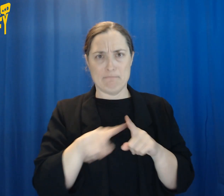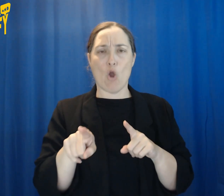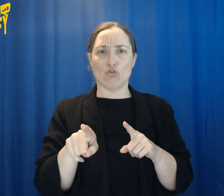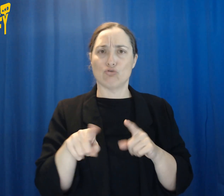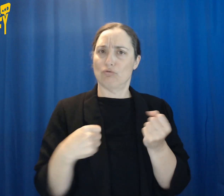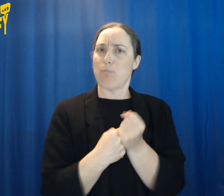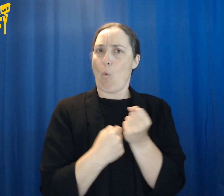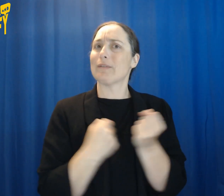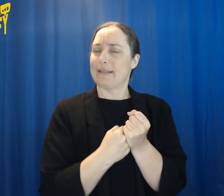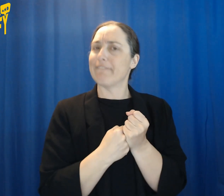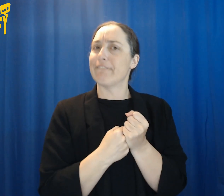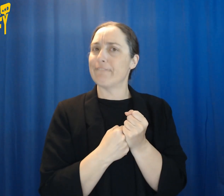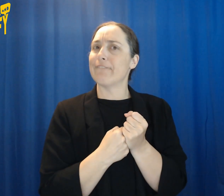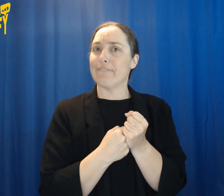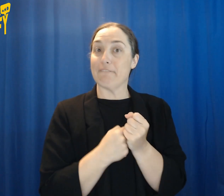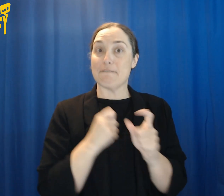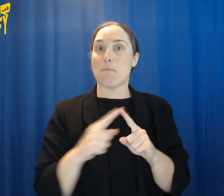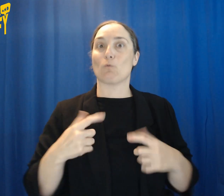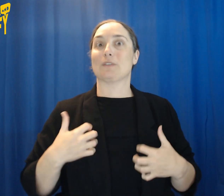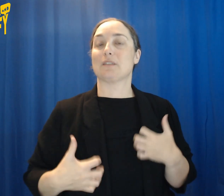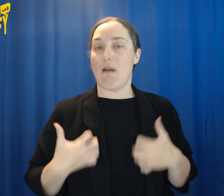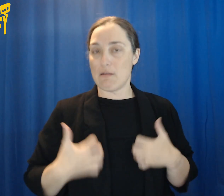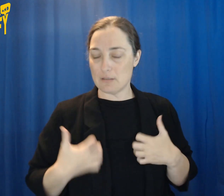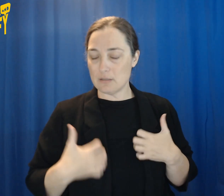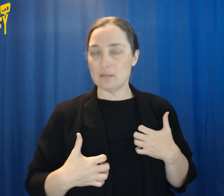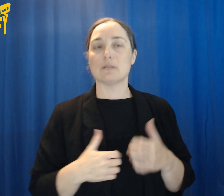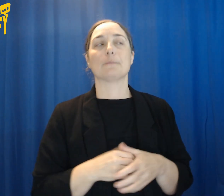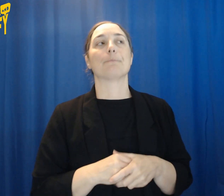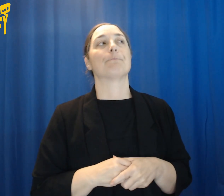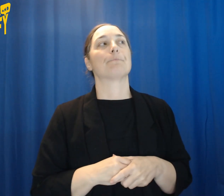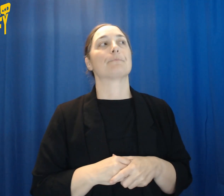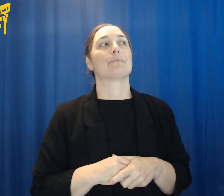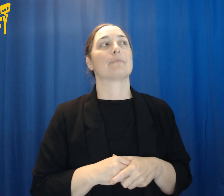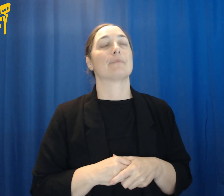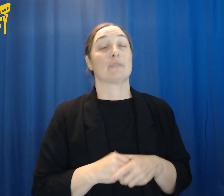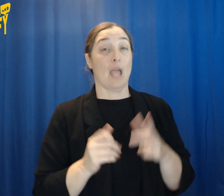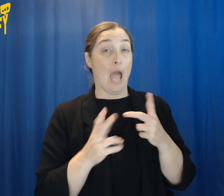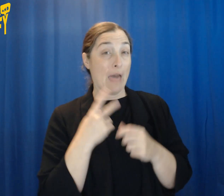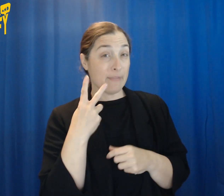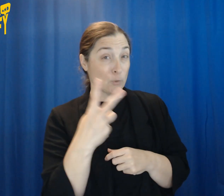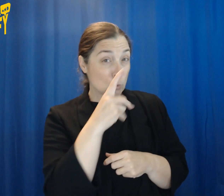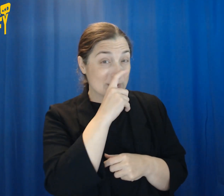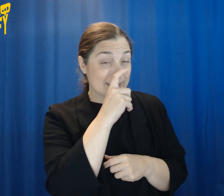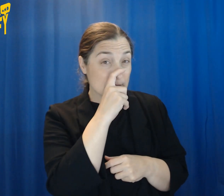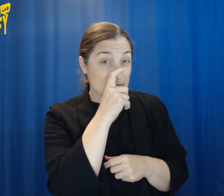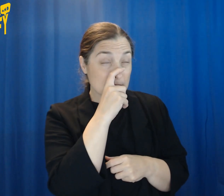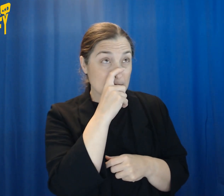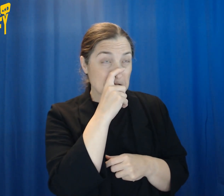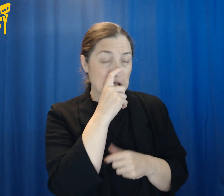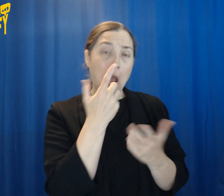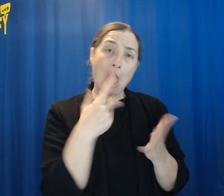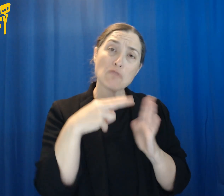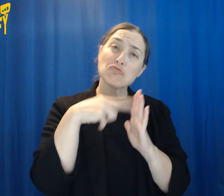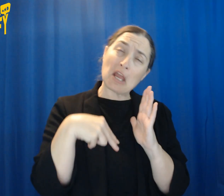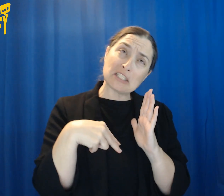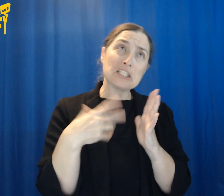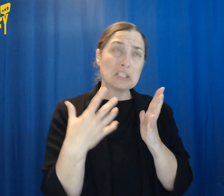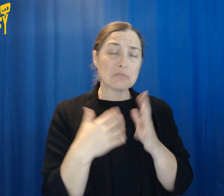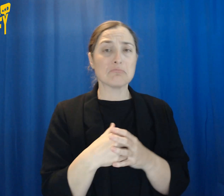about it and the most excited. And then there was my other 2 sisters. I know, they've read it, and then I asked them about it, and they're